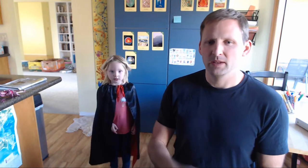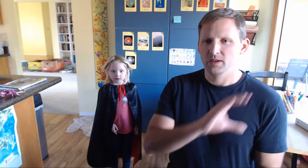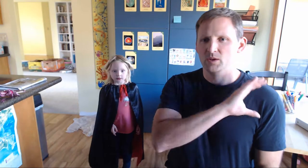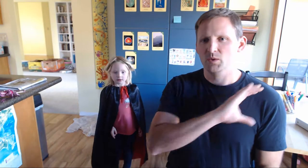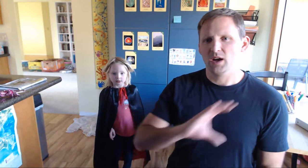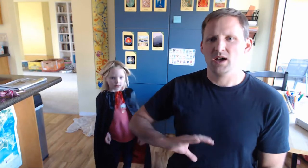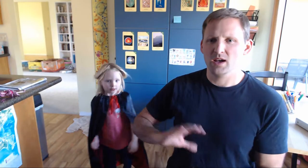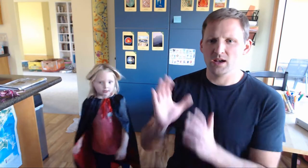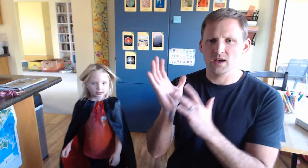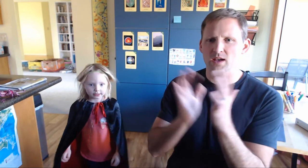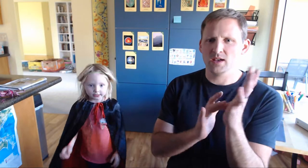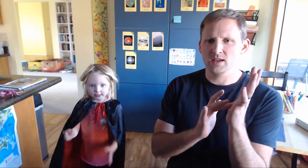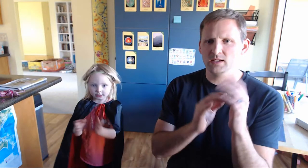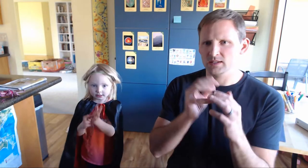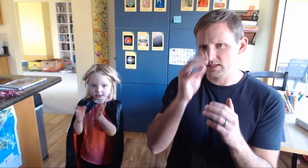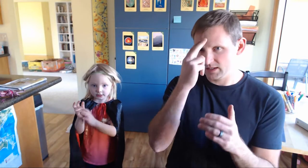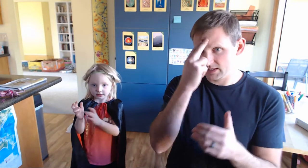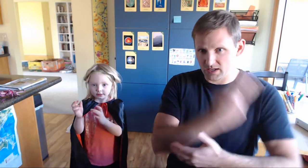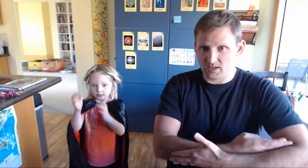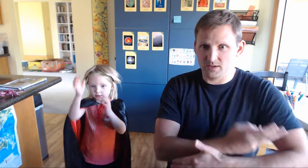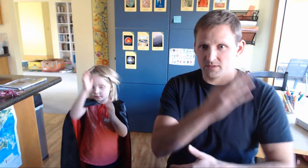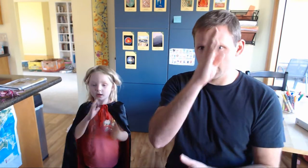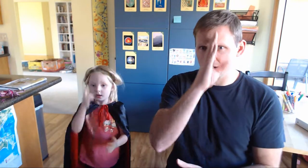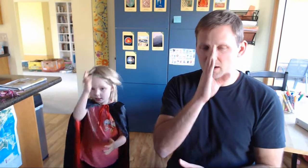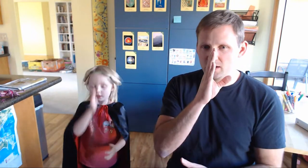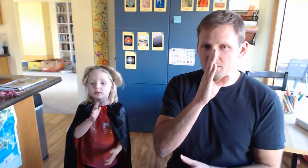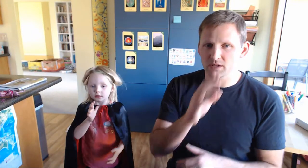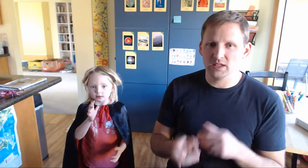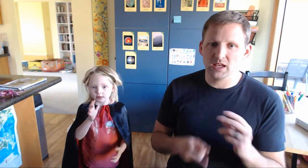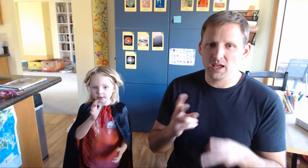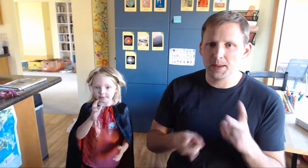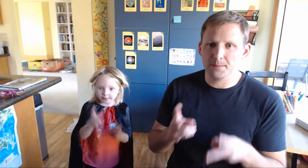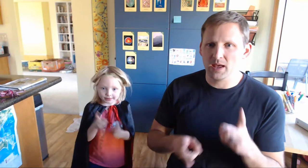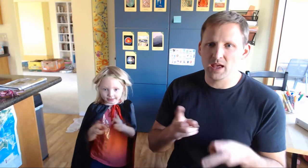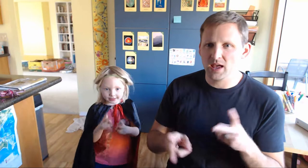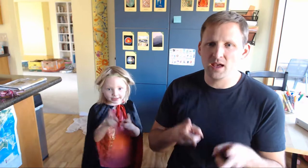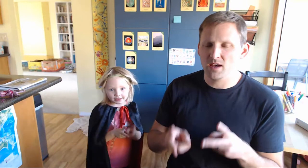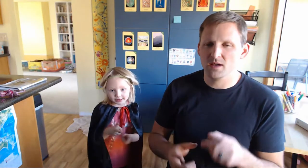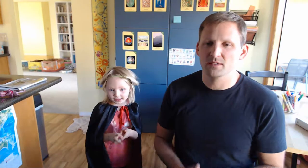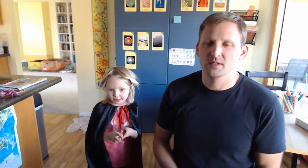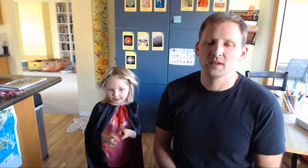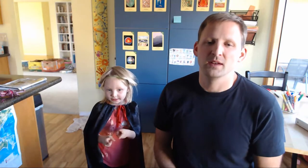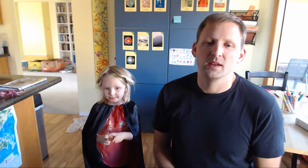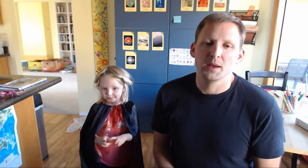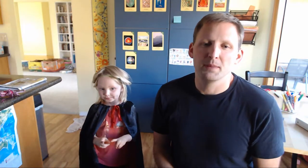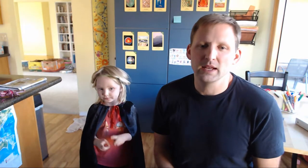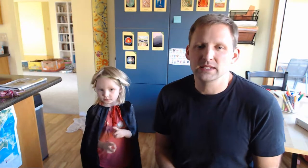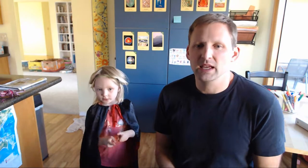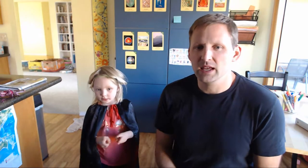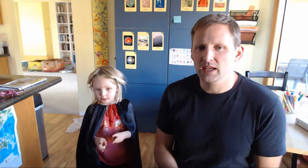man? Christ, the Son of God, became man by taking